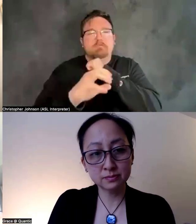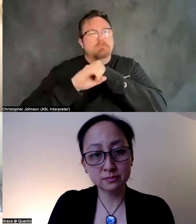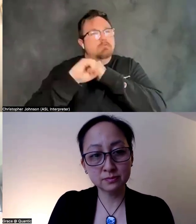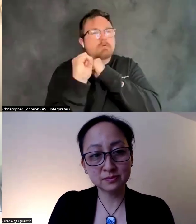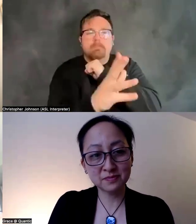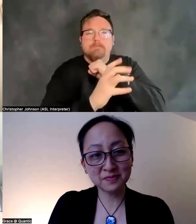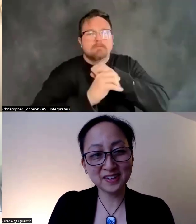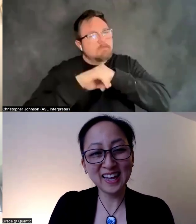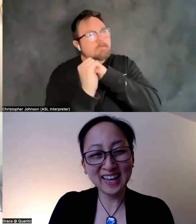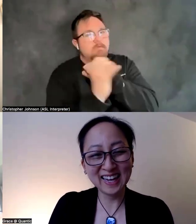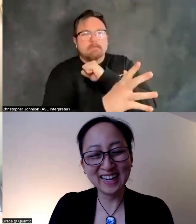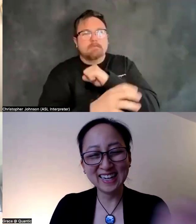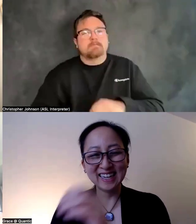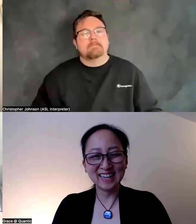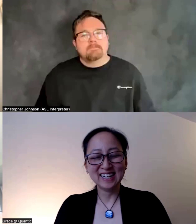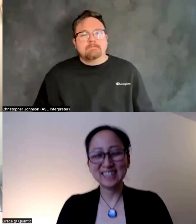yeah, we'll see.